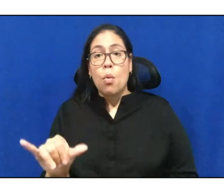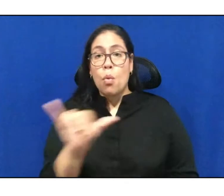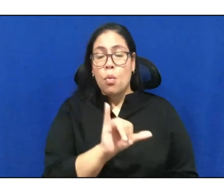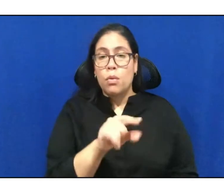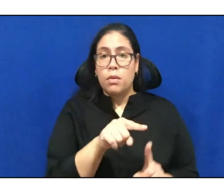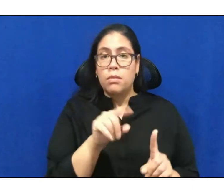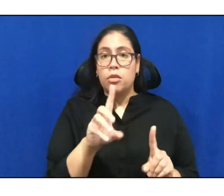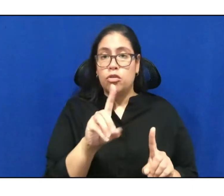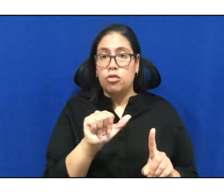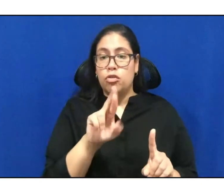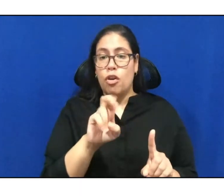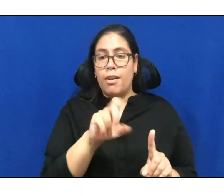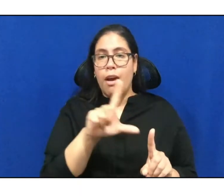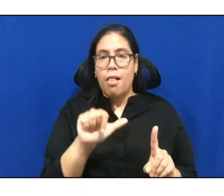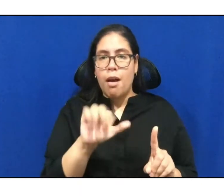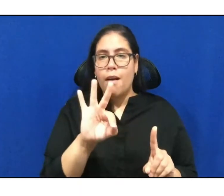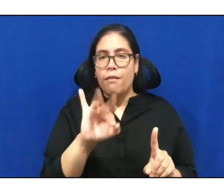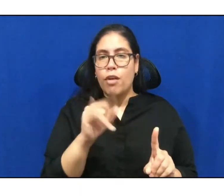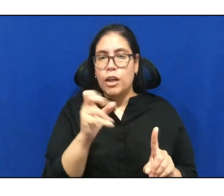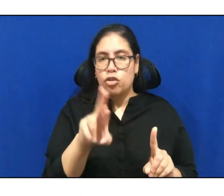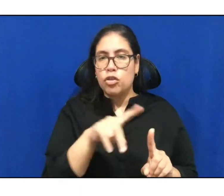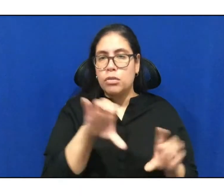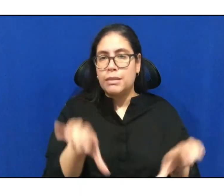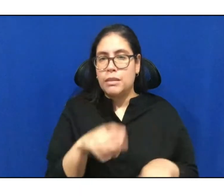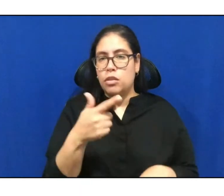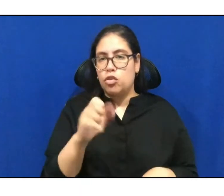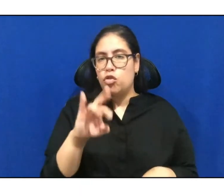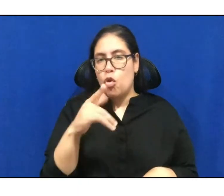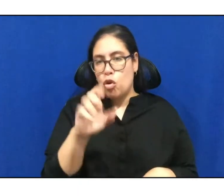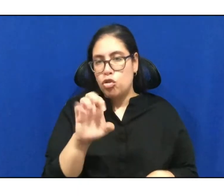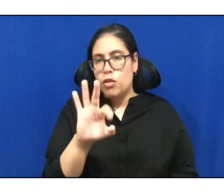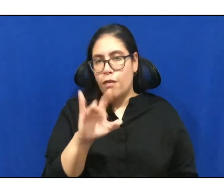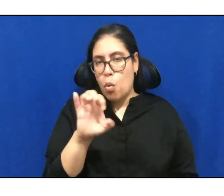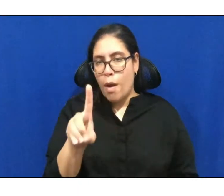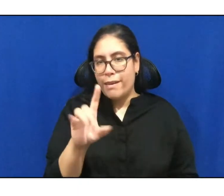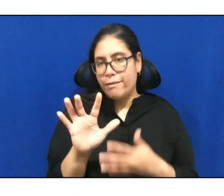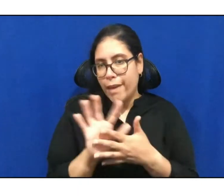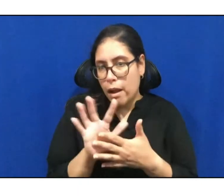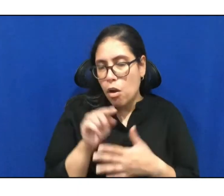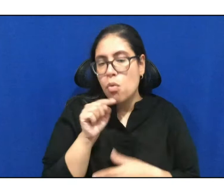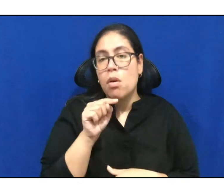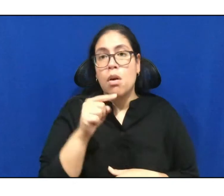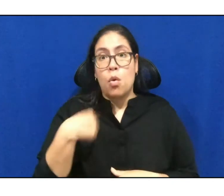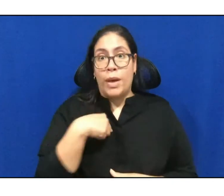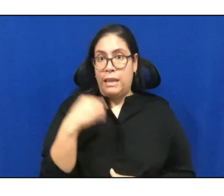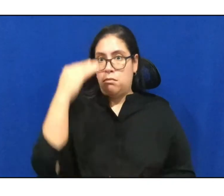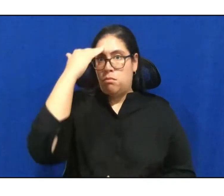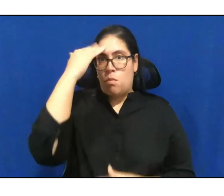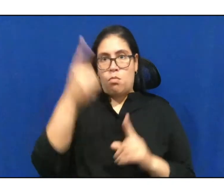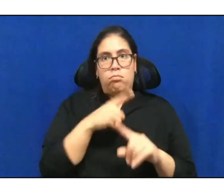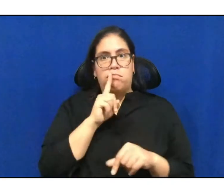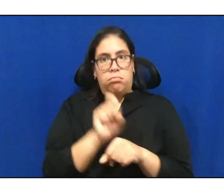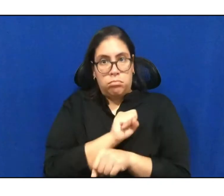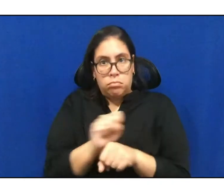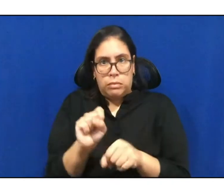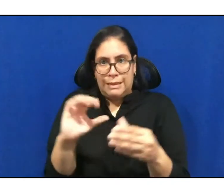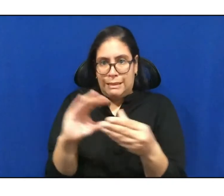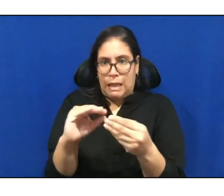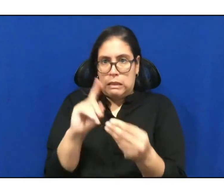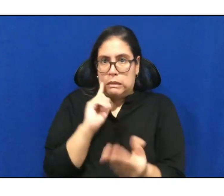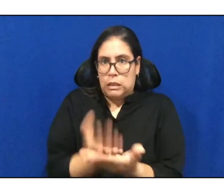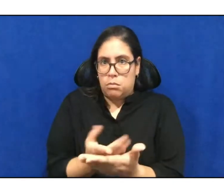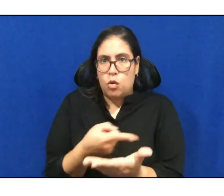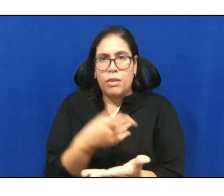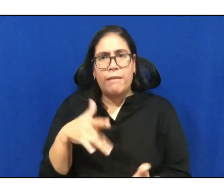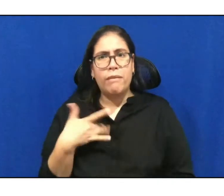of the George Floyd video, which we know from literal testimony was really she feels horrible